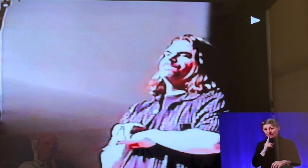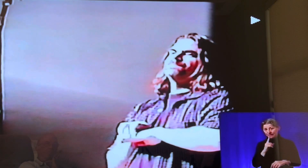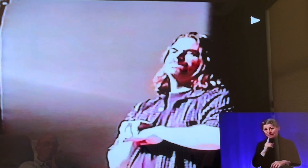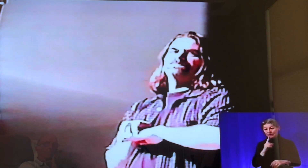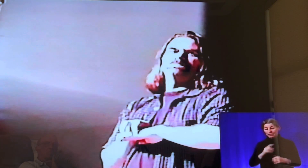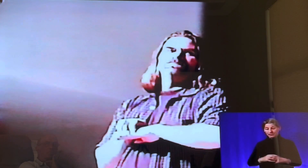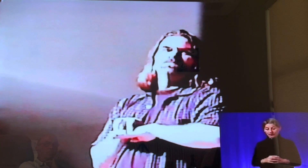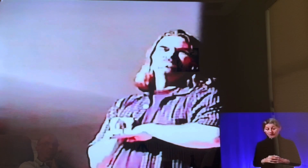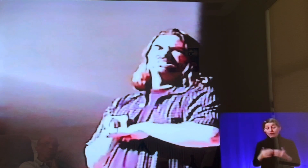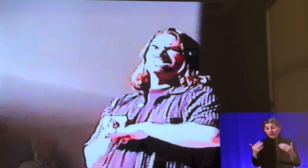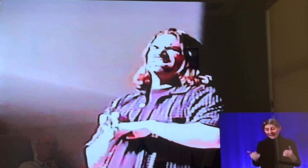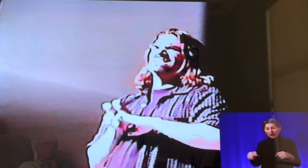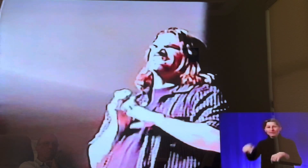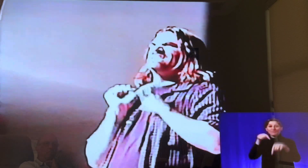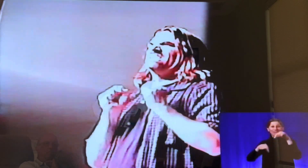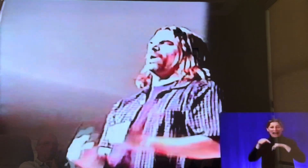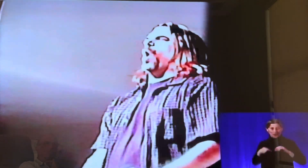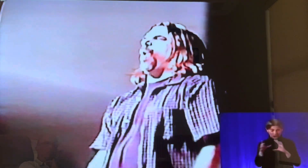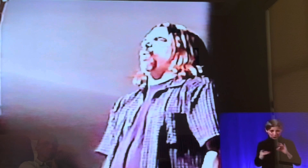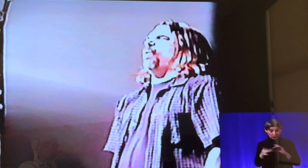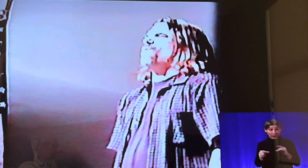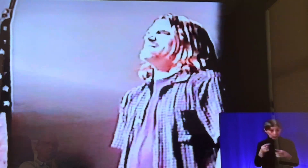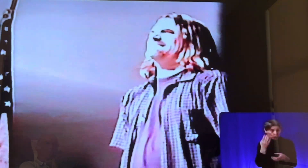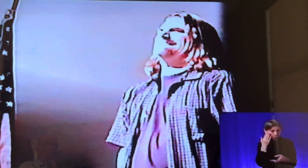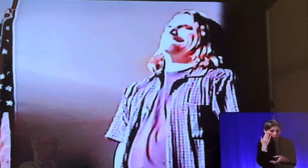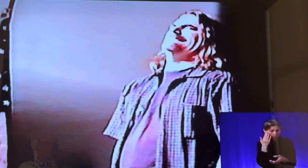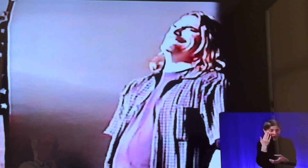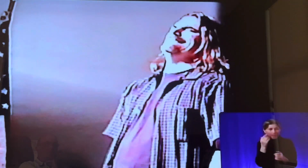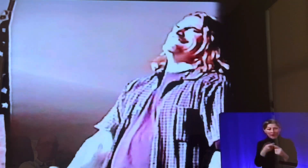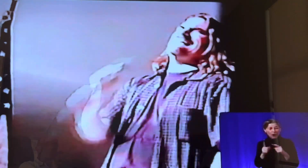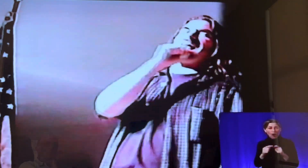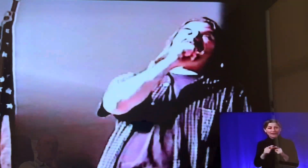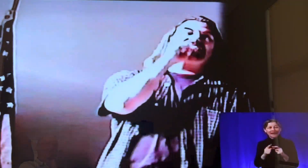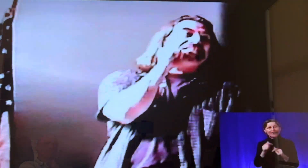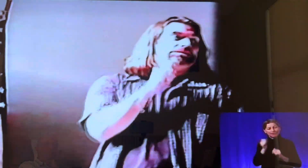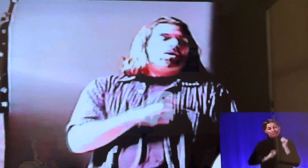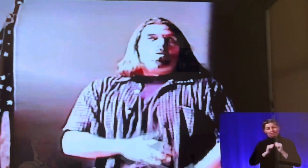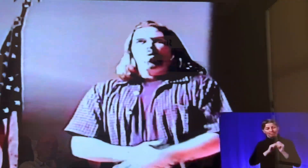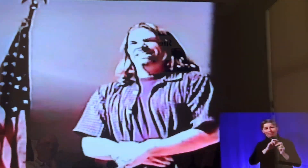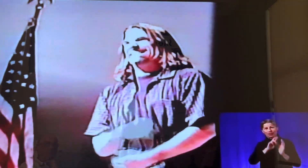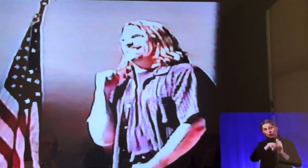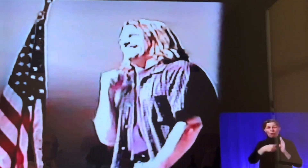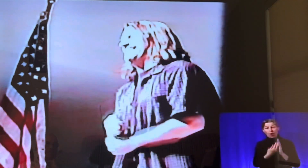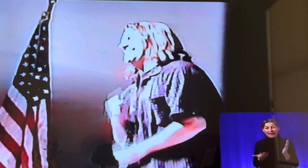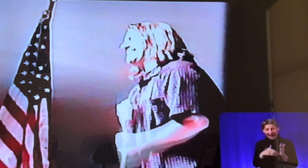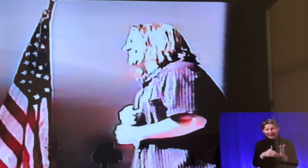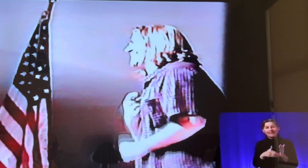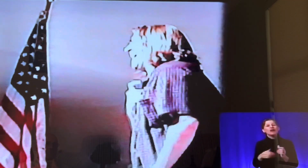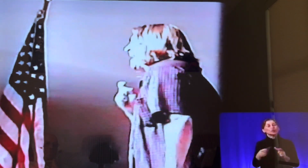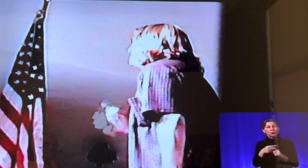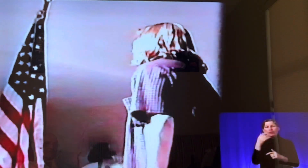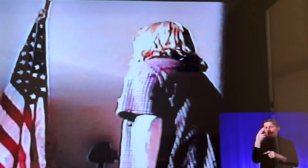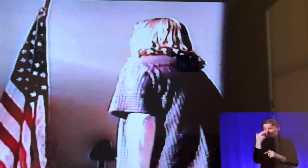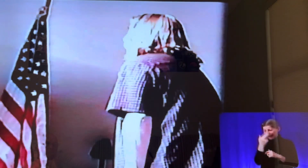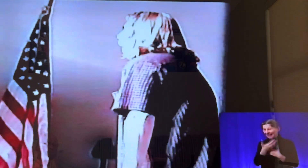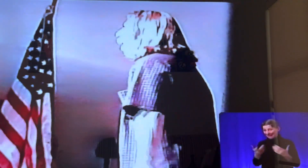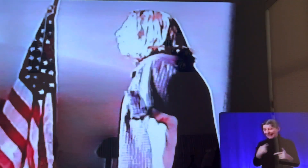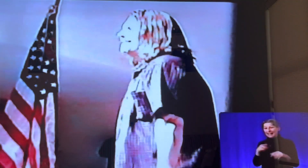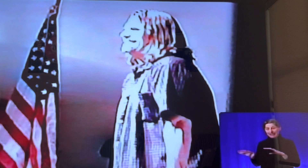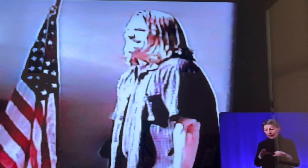So now we're back in the story, and you can tell because he's taking on the role and he's going right back into the funny thing that he did before about trying to hold the gas